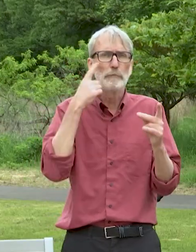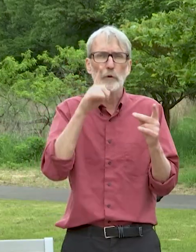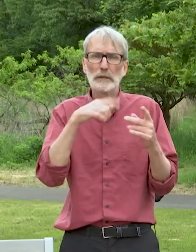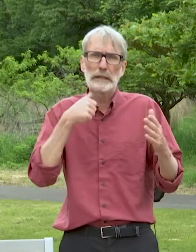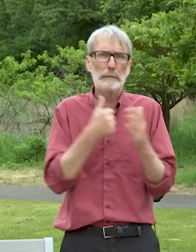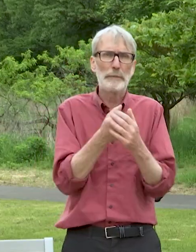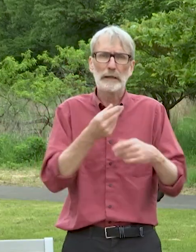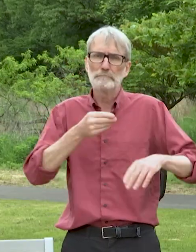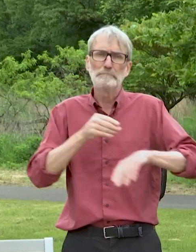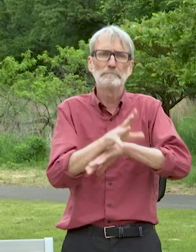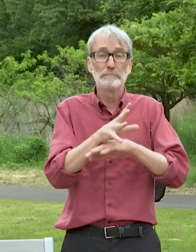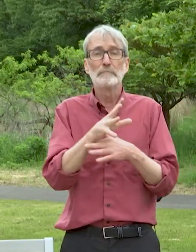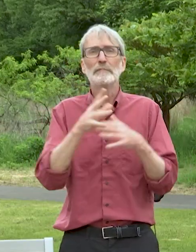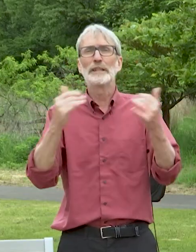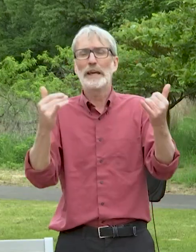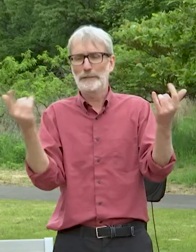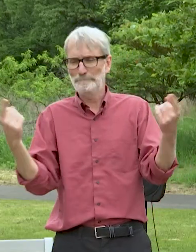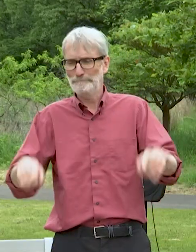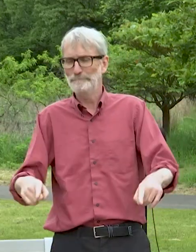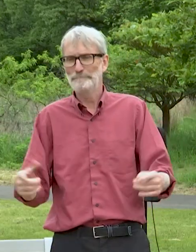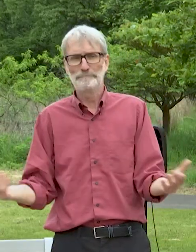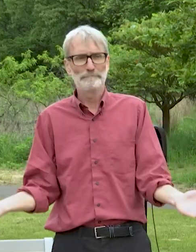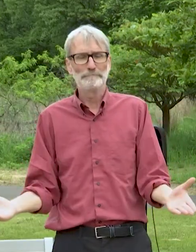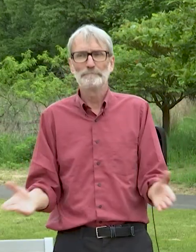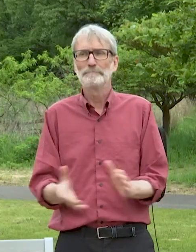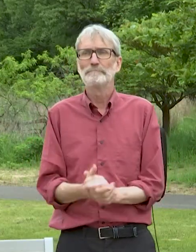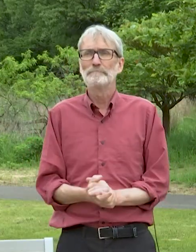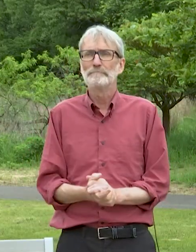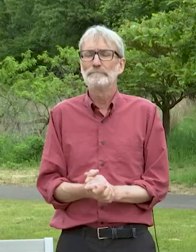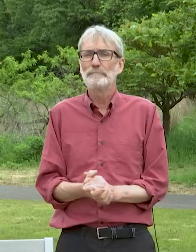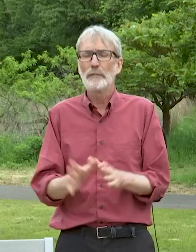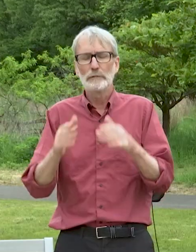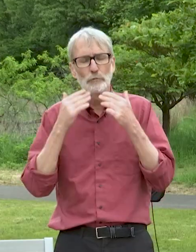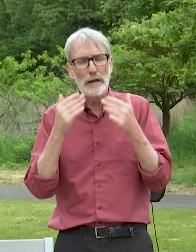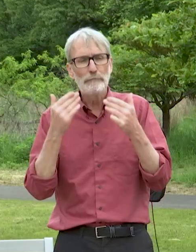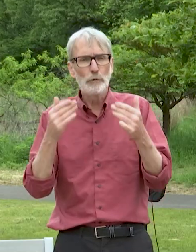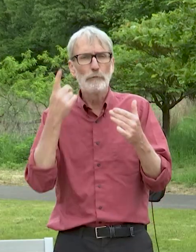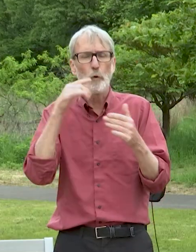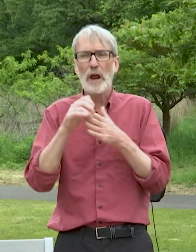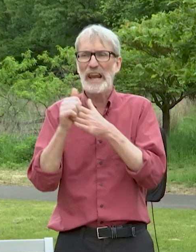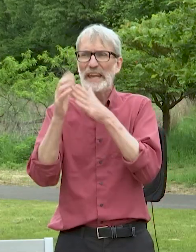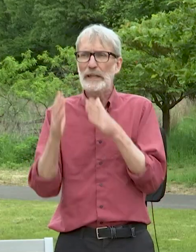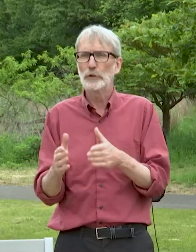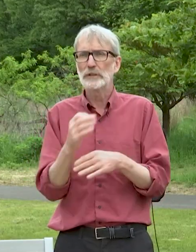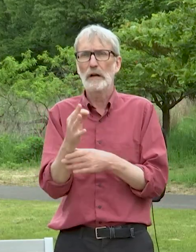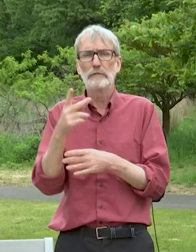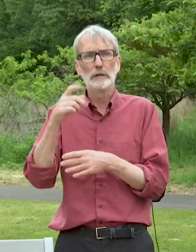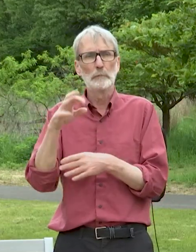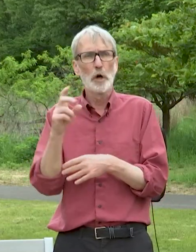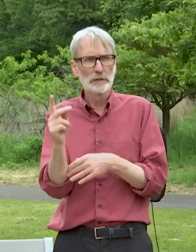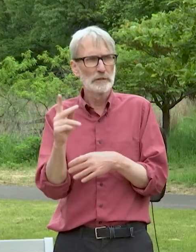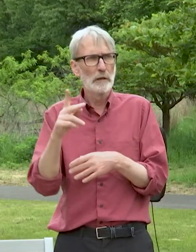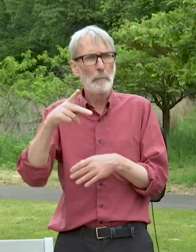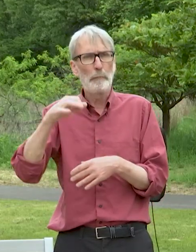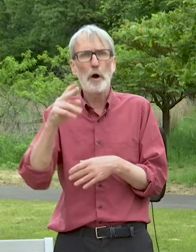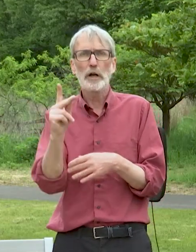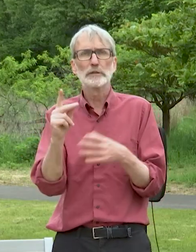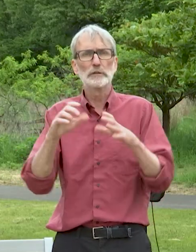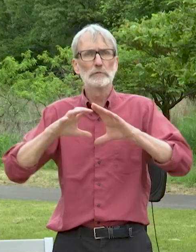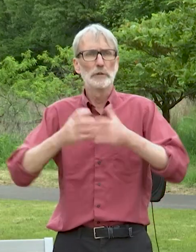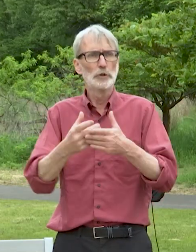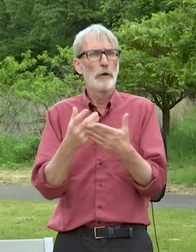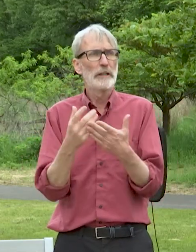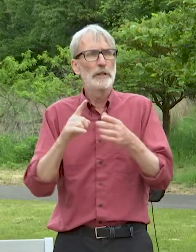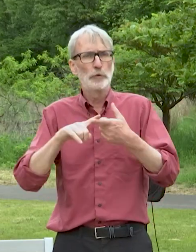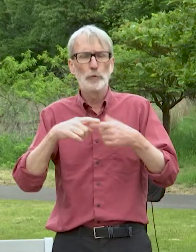impact. And here today we've seen it take place, and I'm so grateful to the leadership of the Parks Conservancy for everything they've done to make